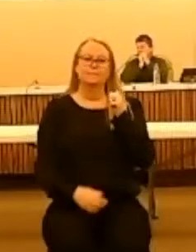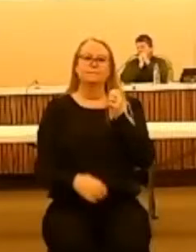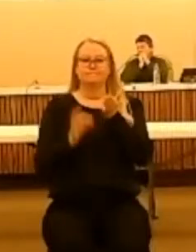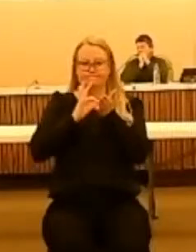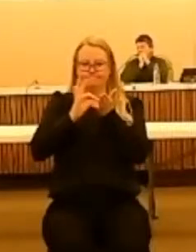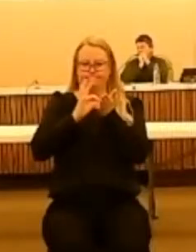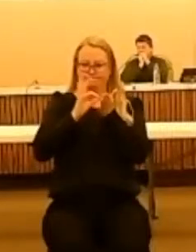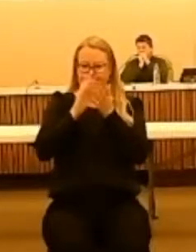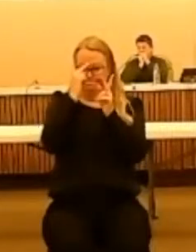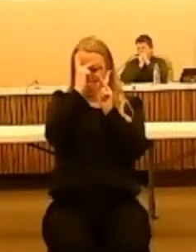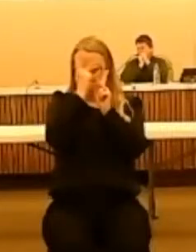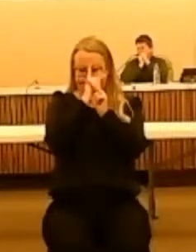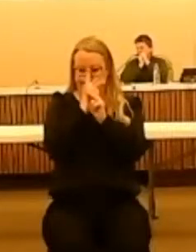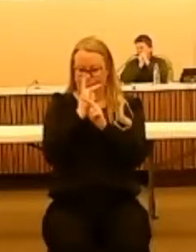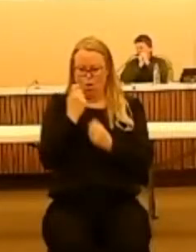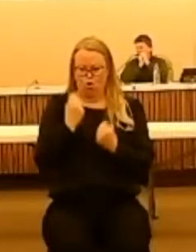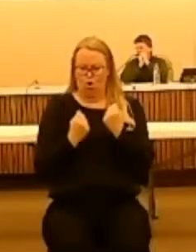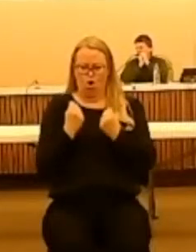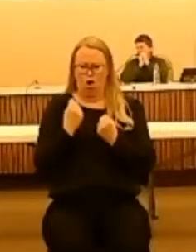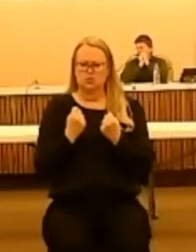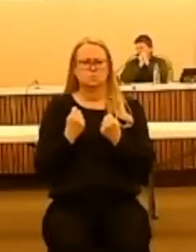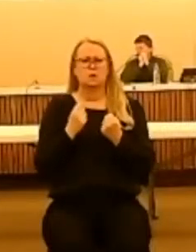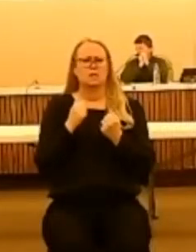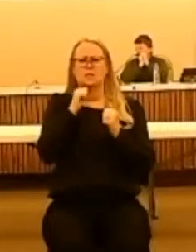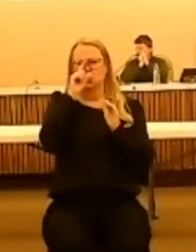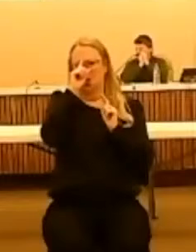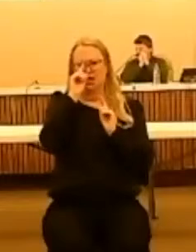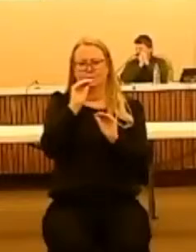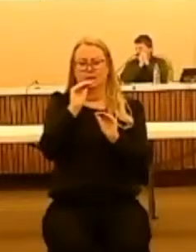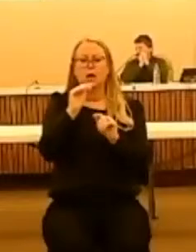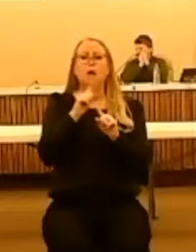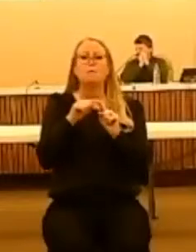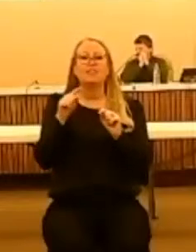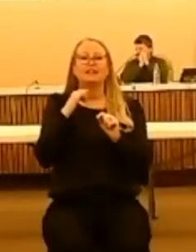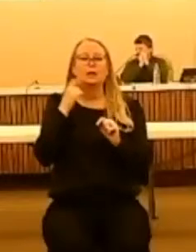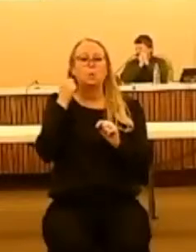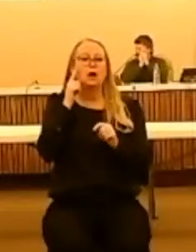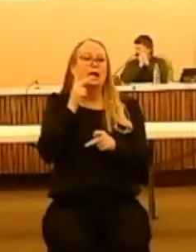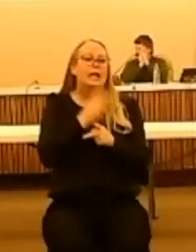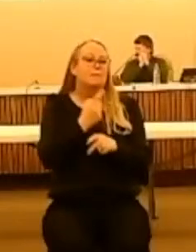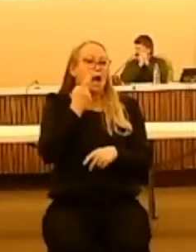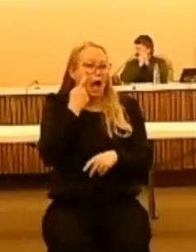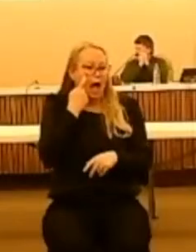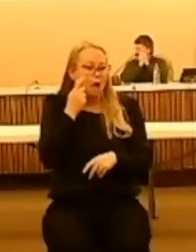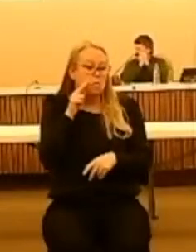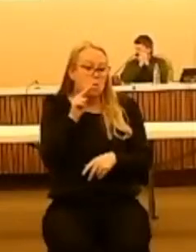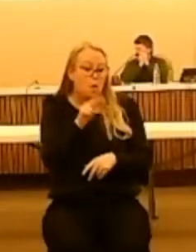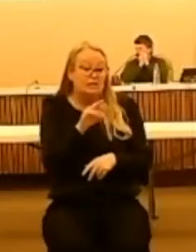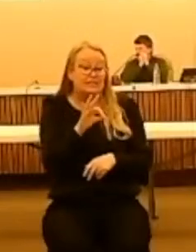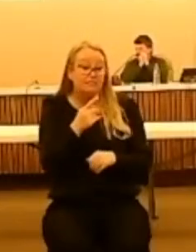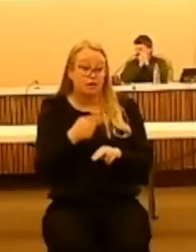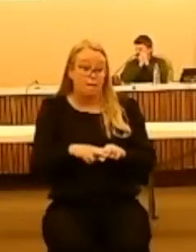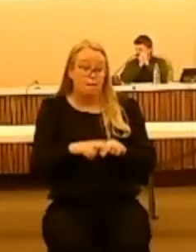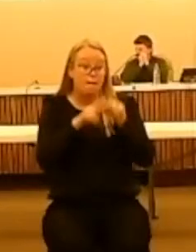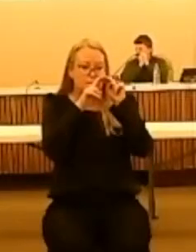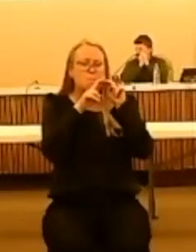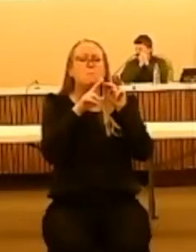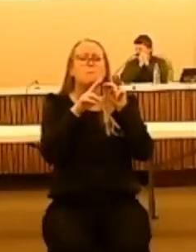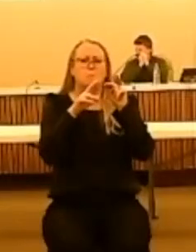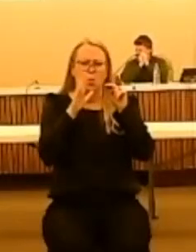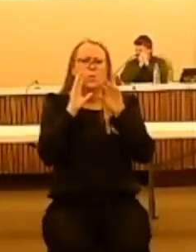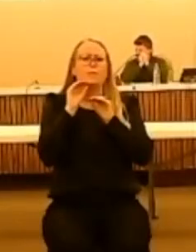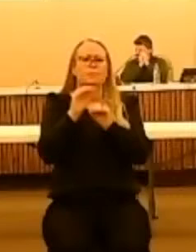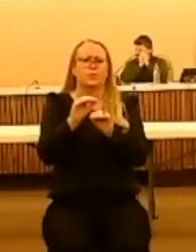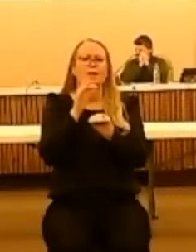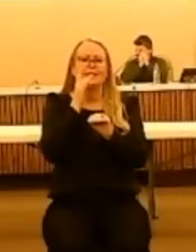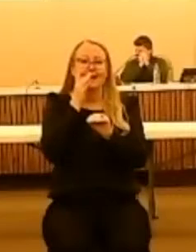they do not expect it to be there, but they did say they will monitor it, and if it does get there, they will do something. The options